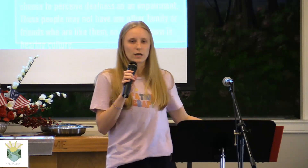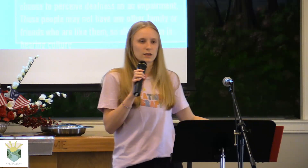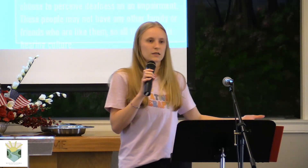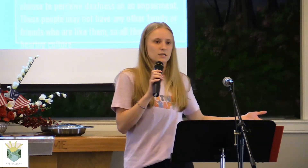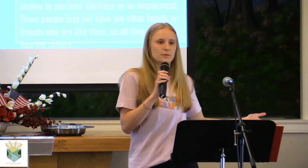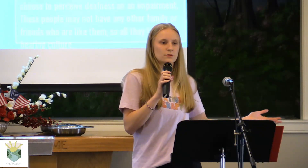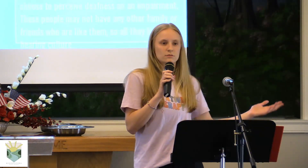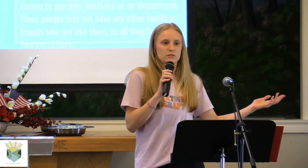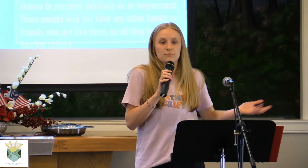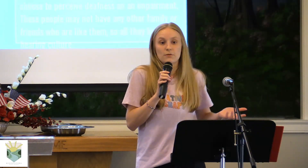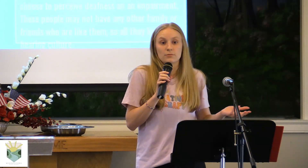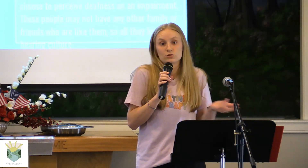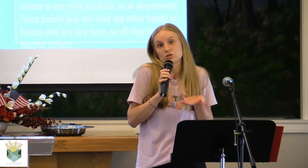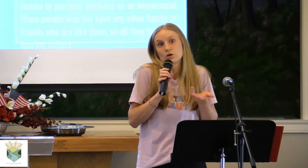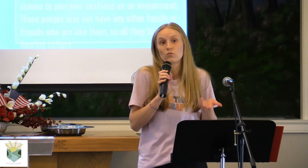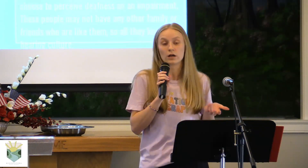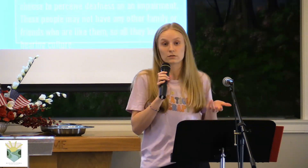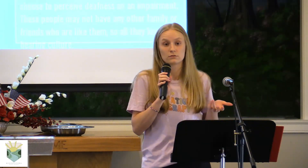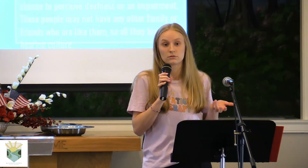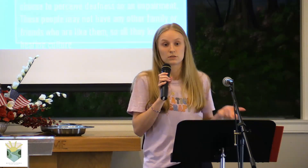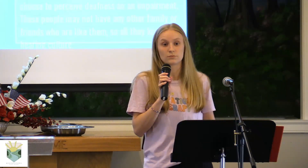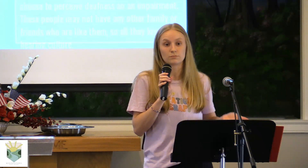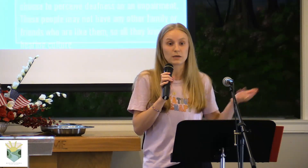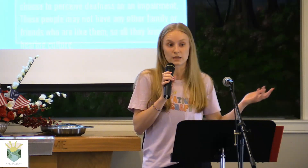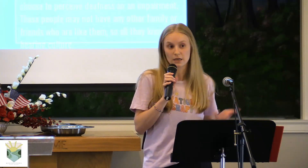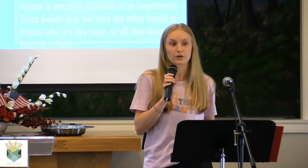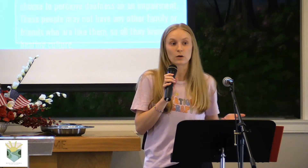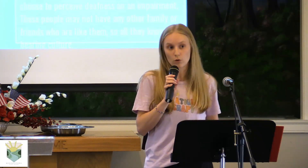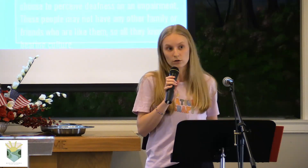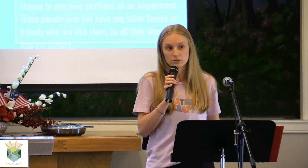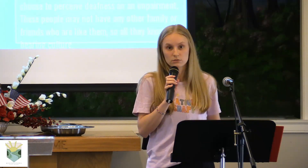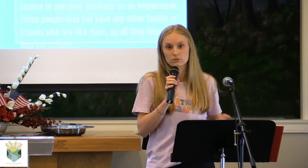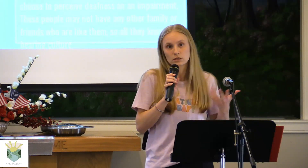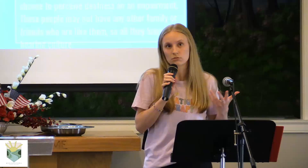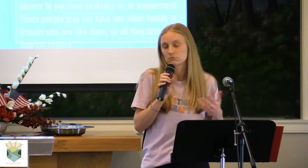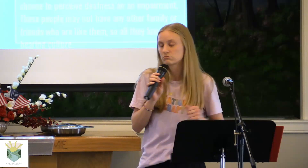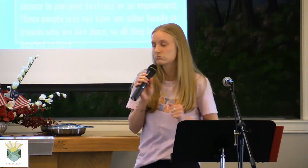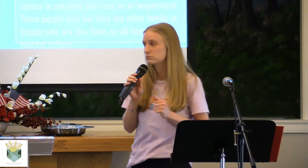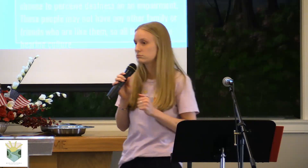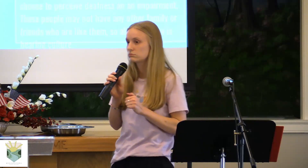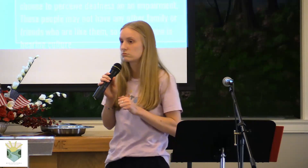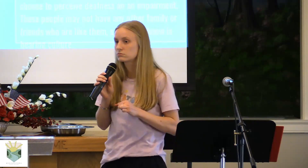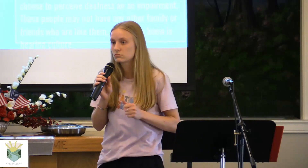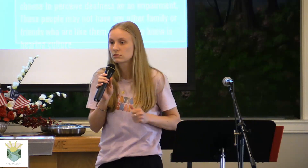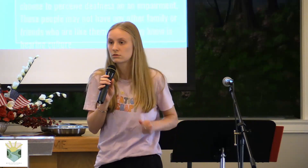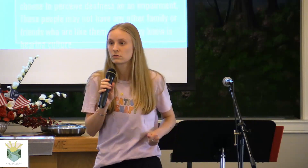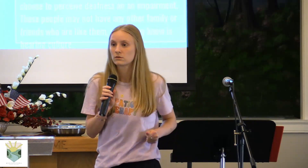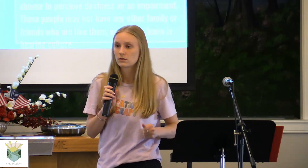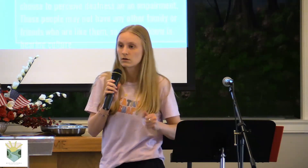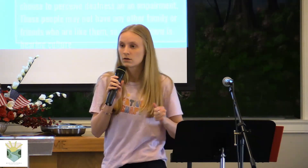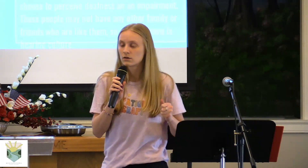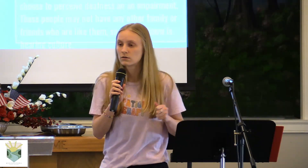Some deaf people just don't want to be in the hearing world. So. Mm-hmm.